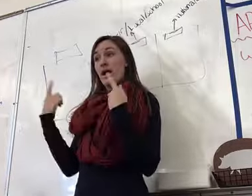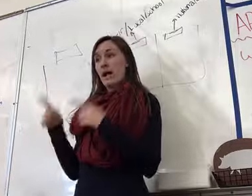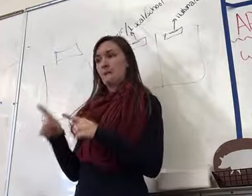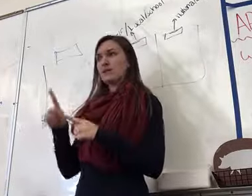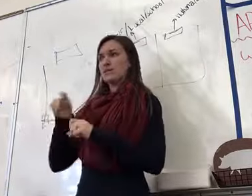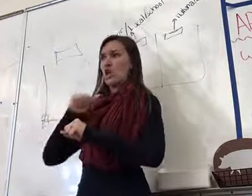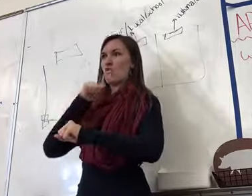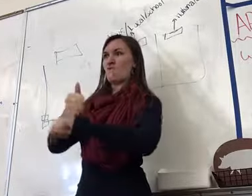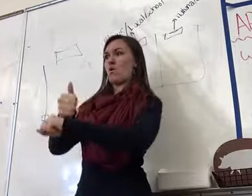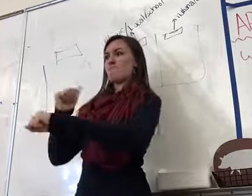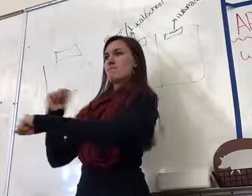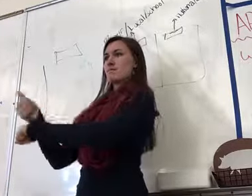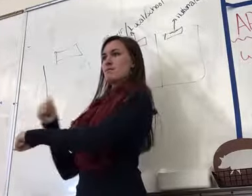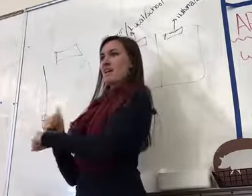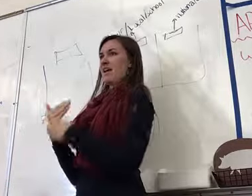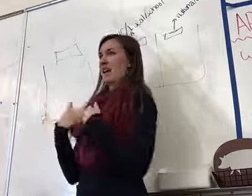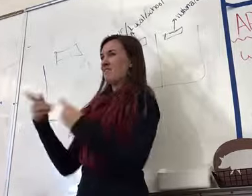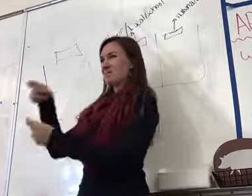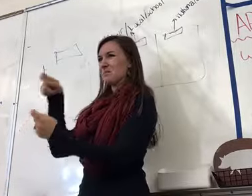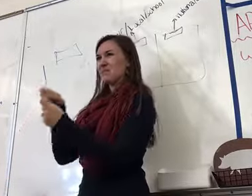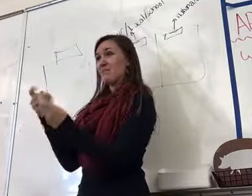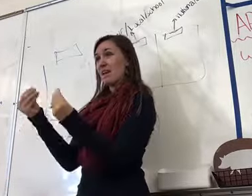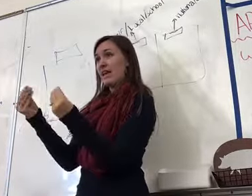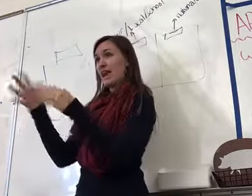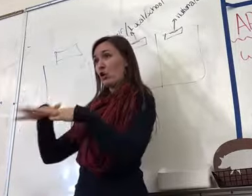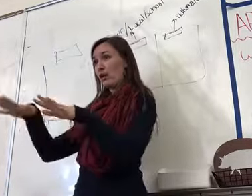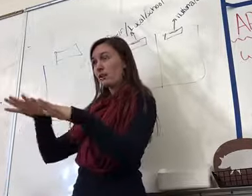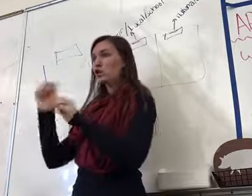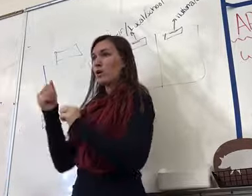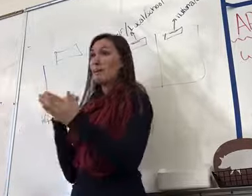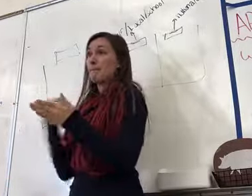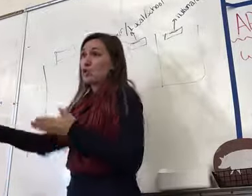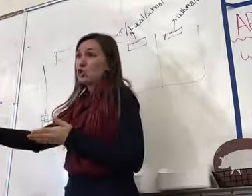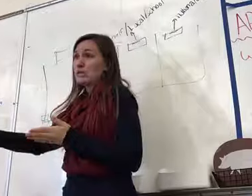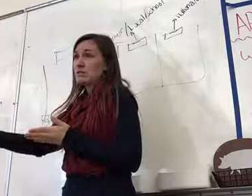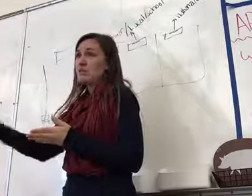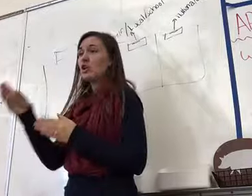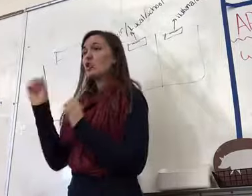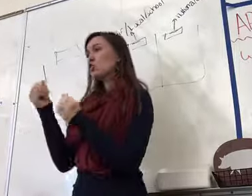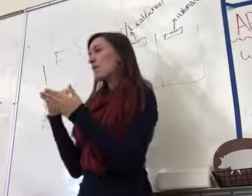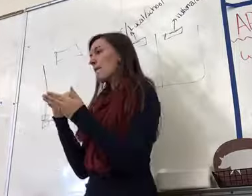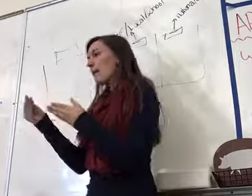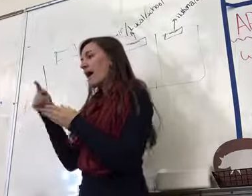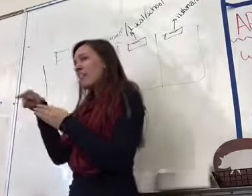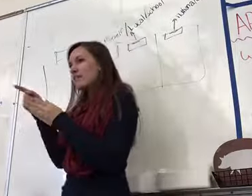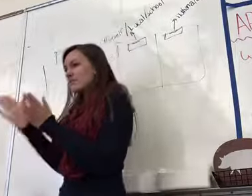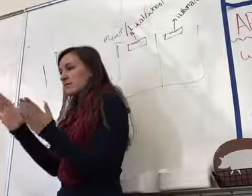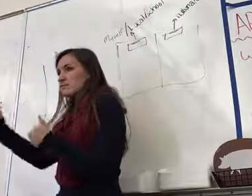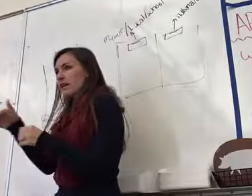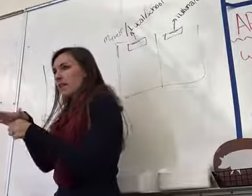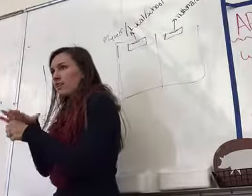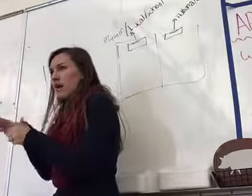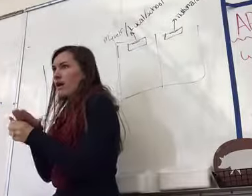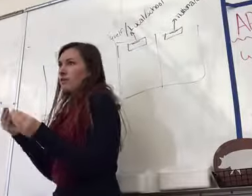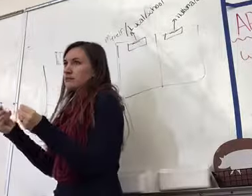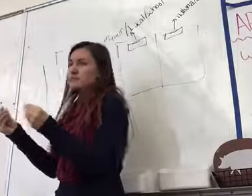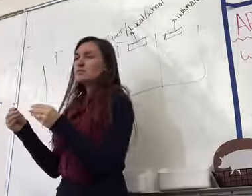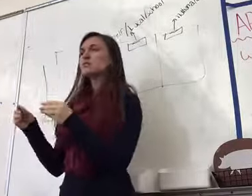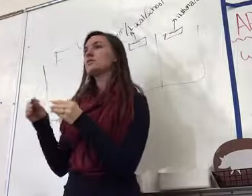have specific areas that you can purchase. So you can purchase this tract of land or this tract of land. Big things it did as well is